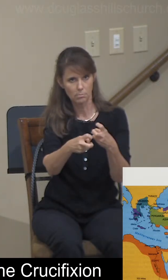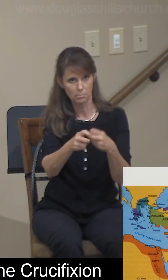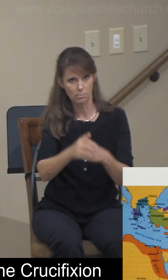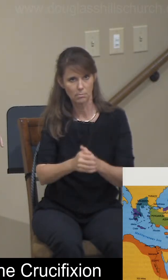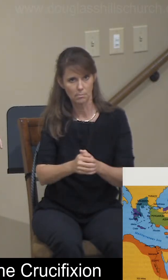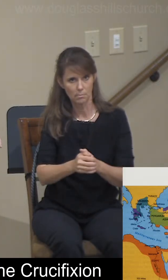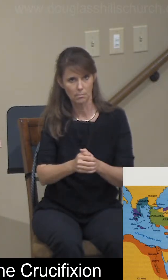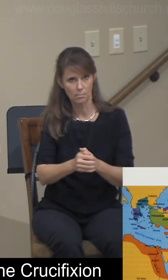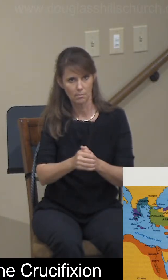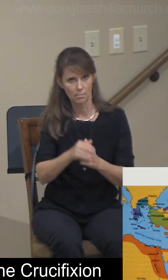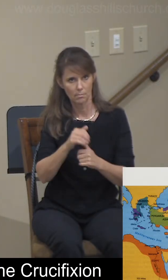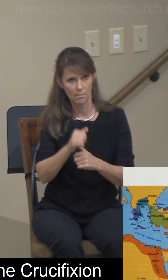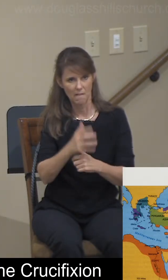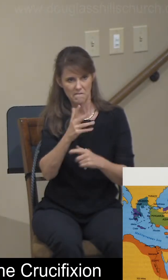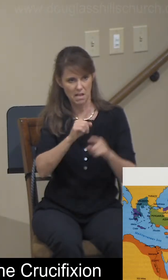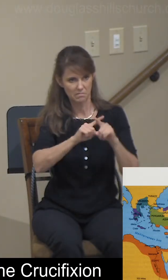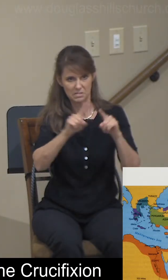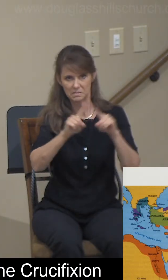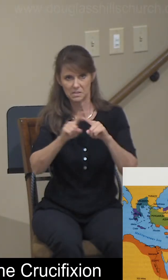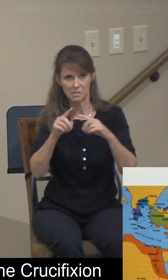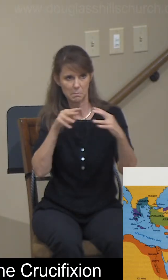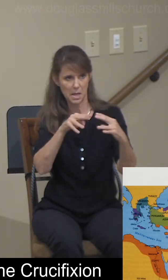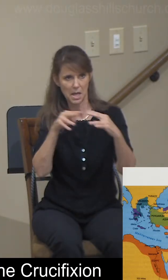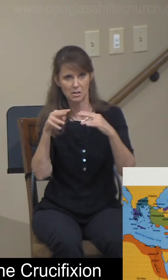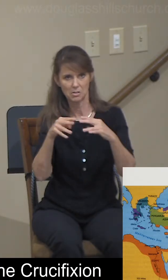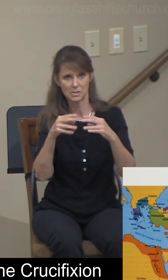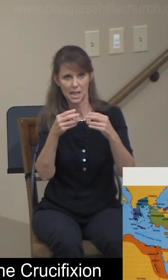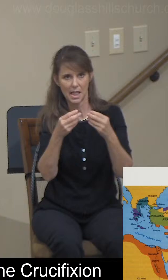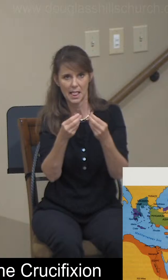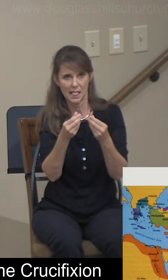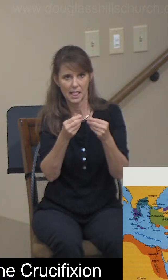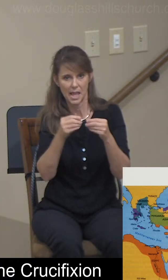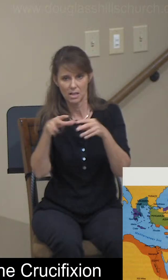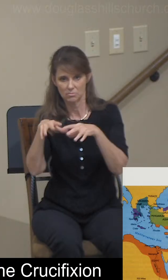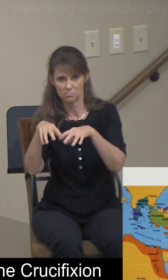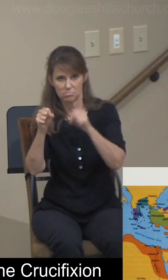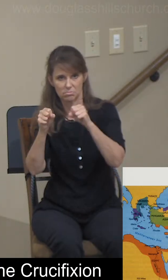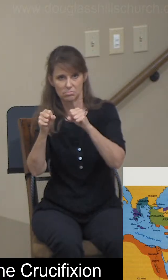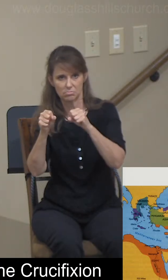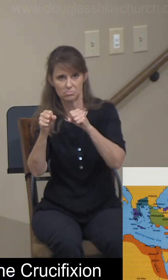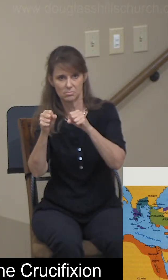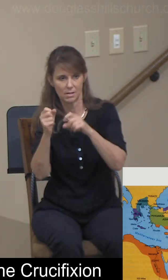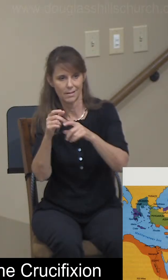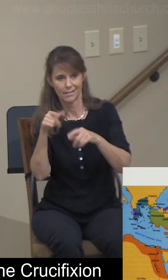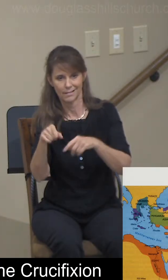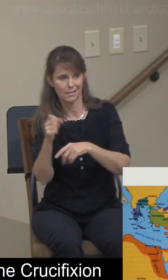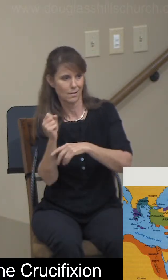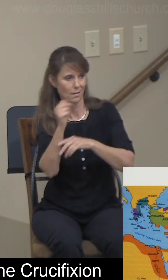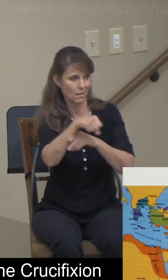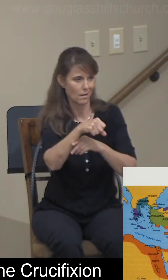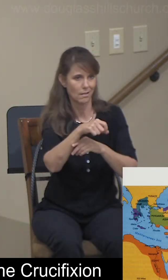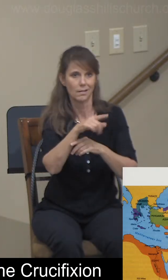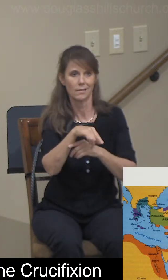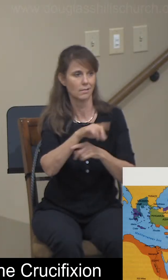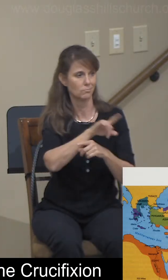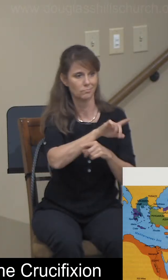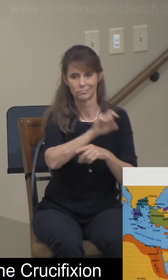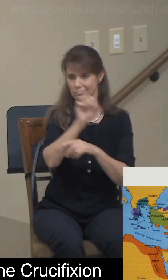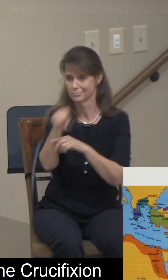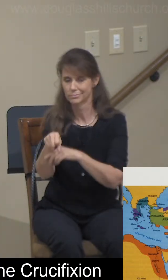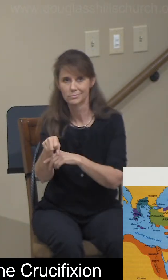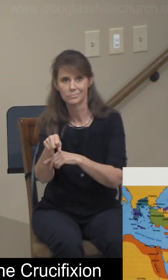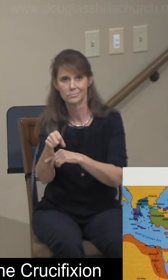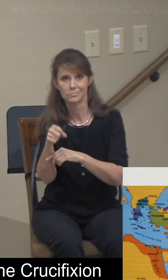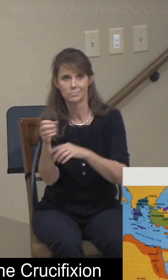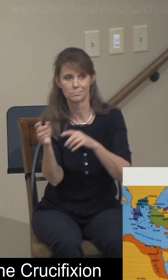5 different times during this period. Consider how that instability would have affected the region and would have affected the attitudes of the